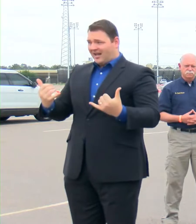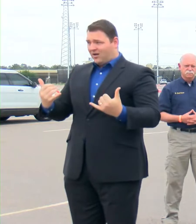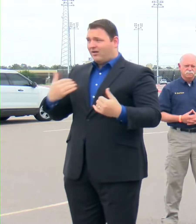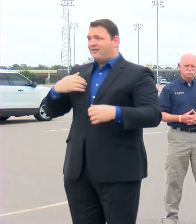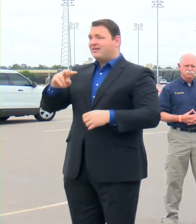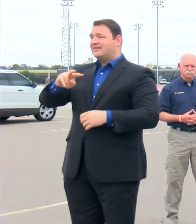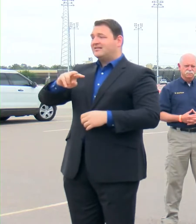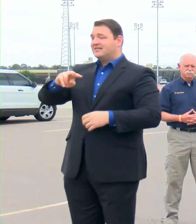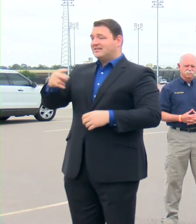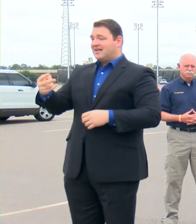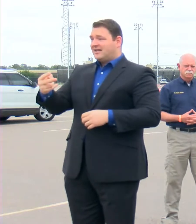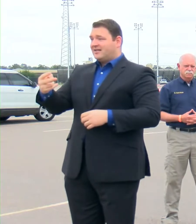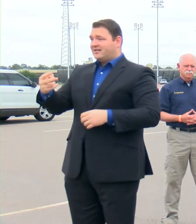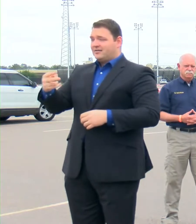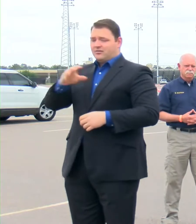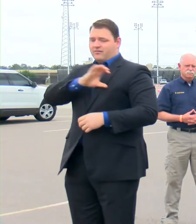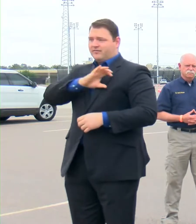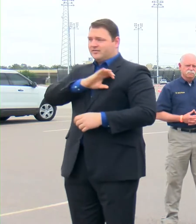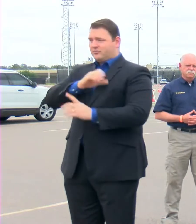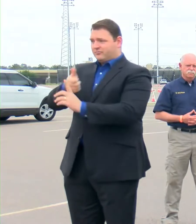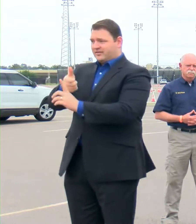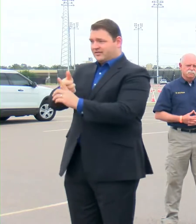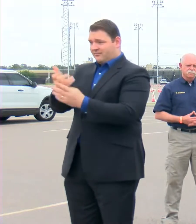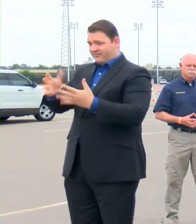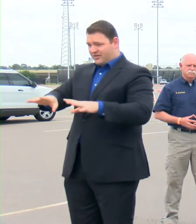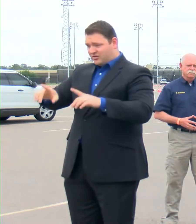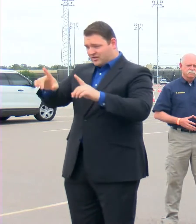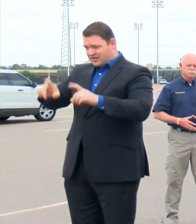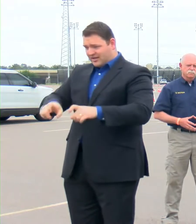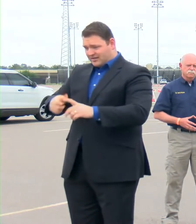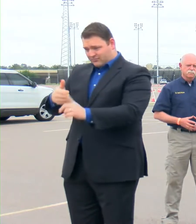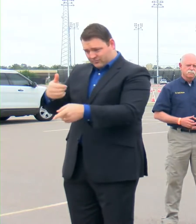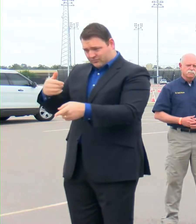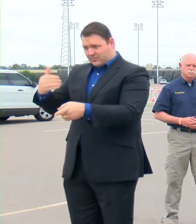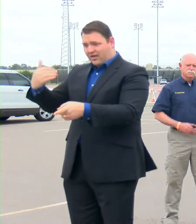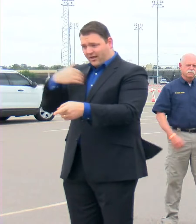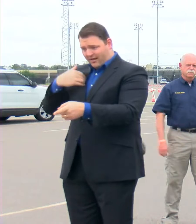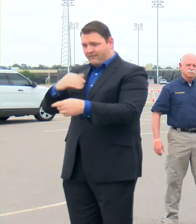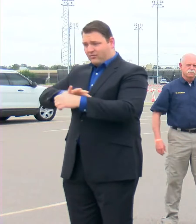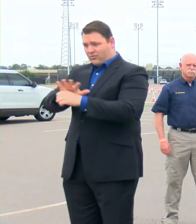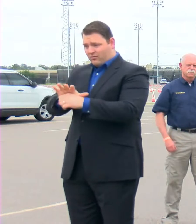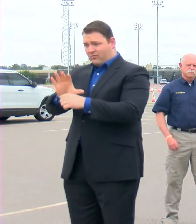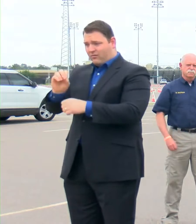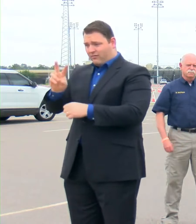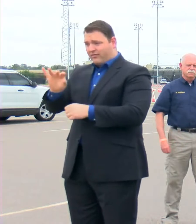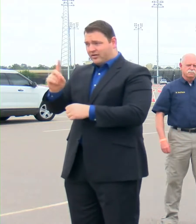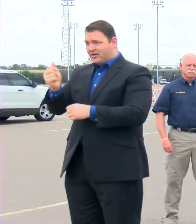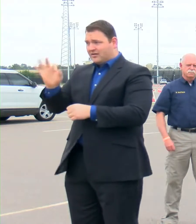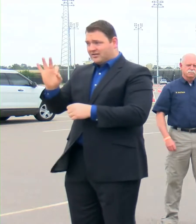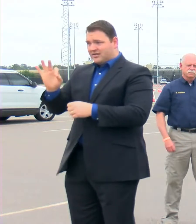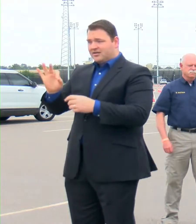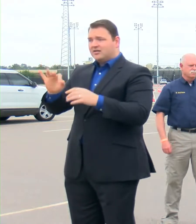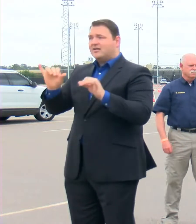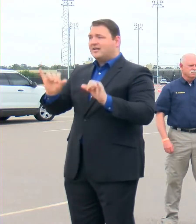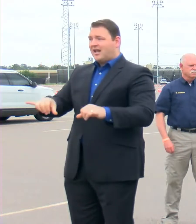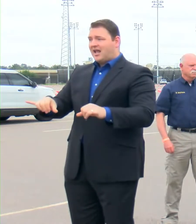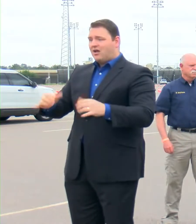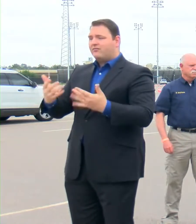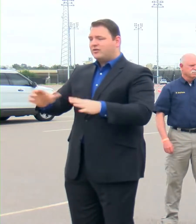to work after testing positive for COVID-19. So again, we've